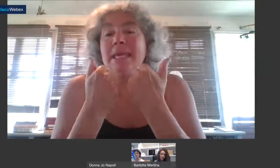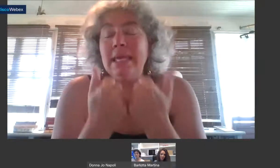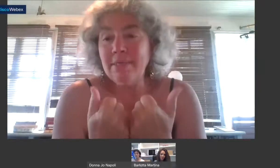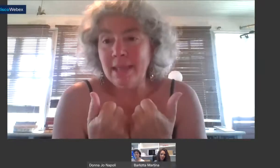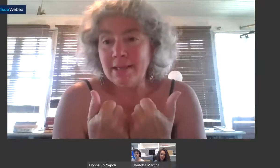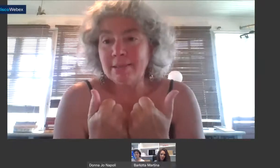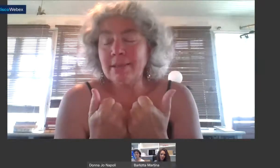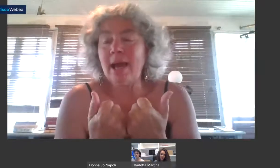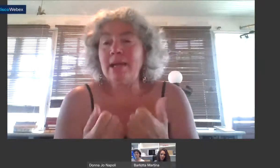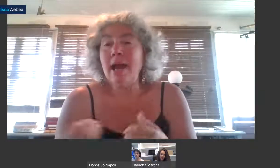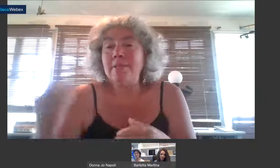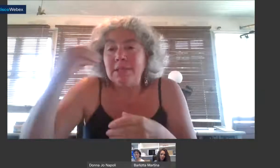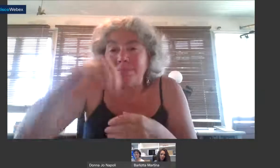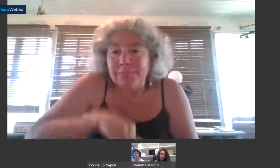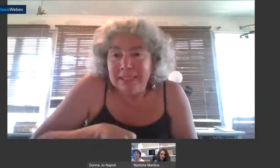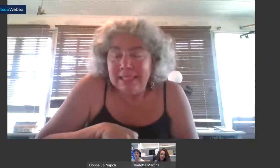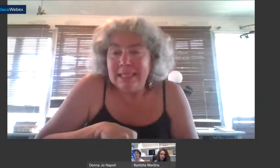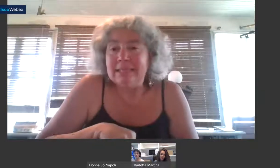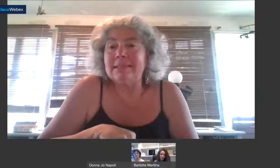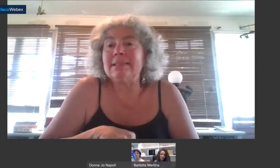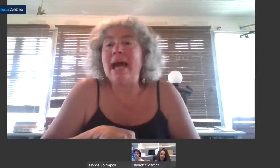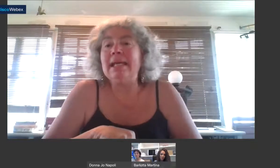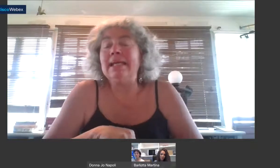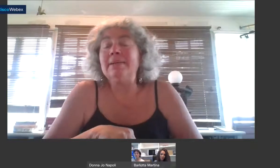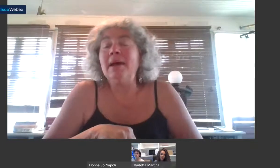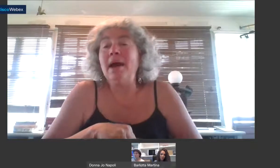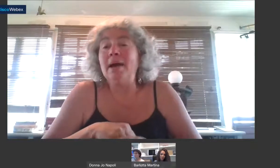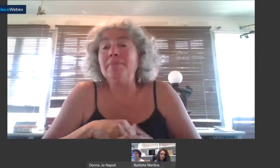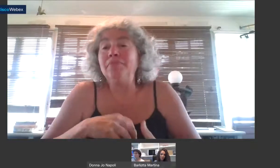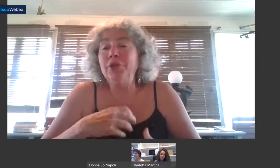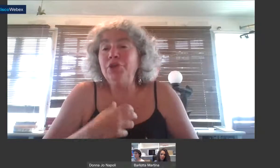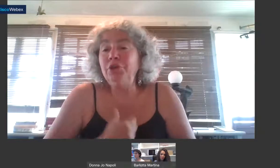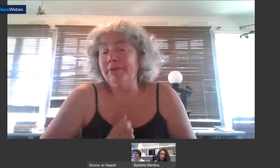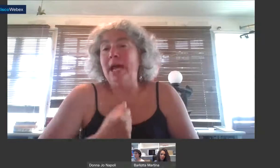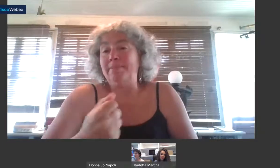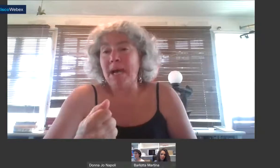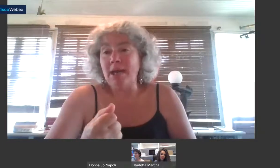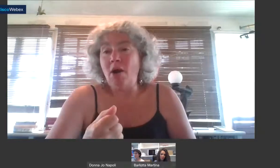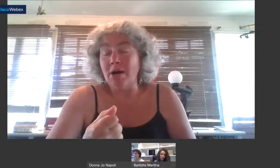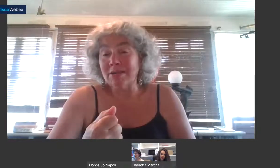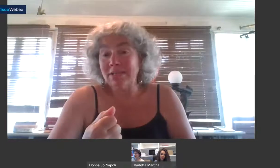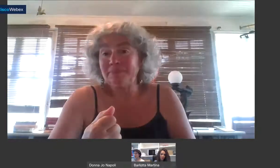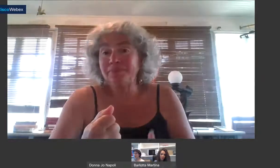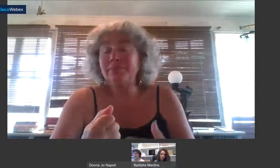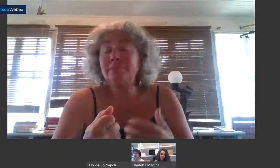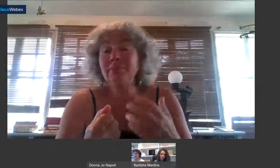in this. I'm completely inside it. You've got my heart.